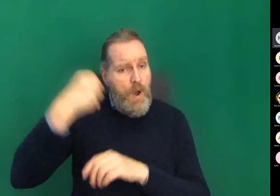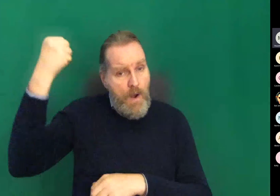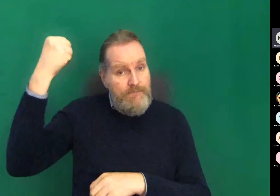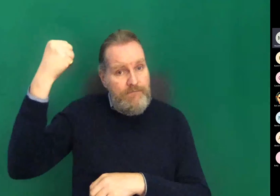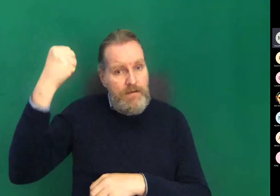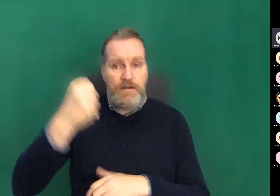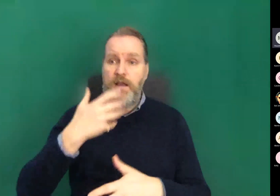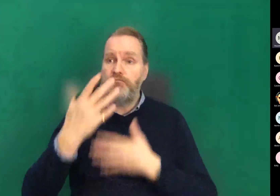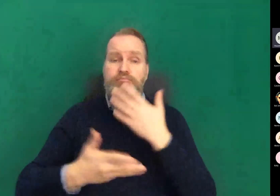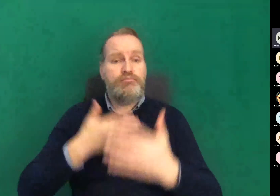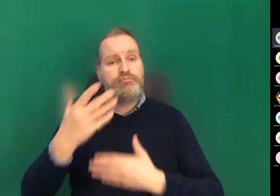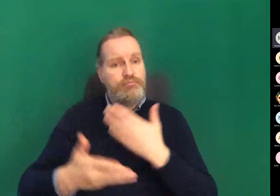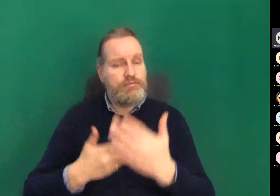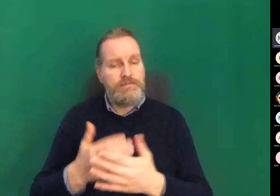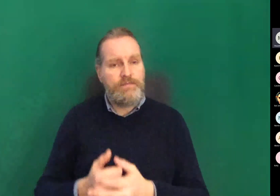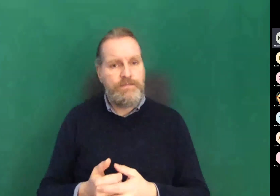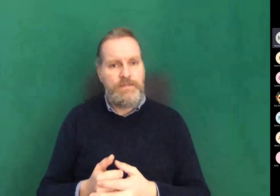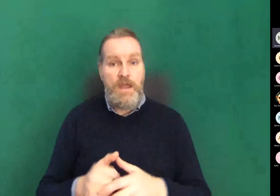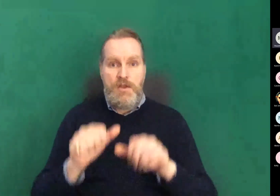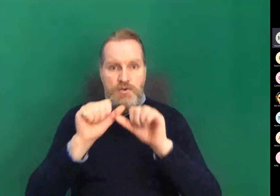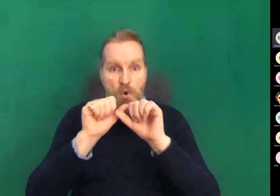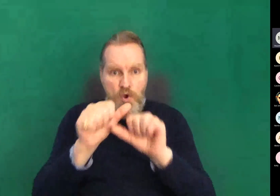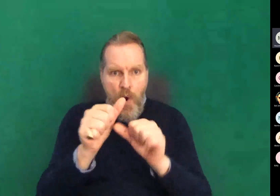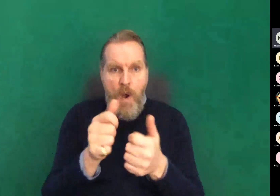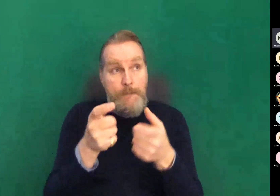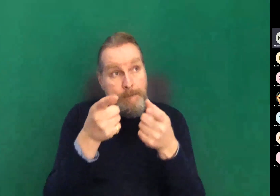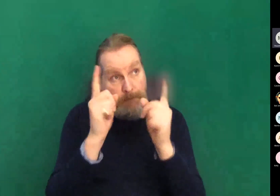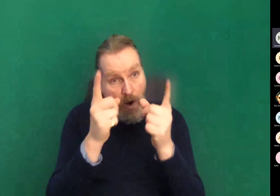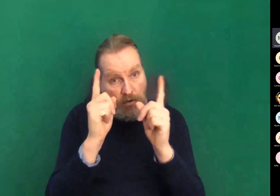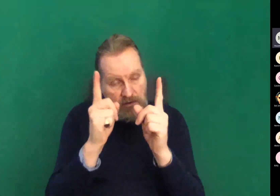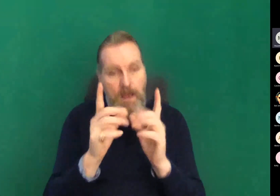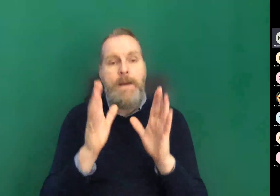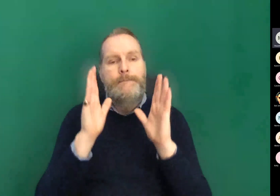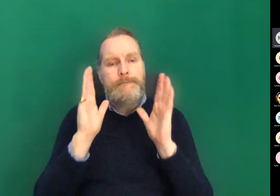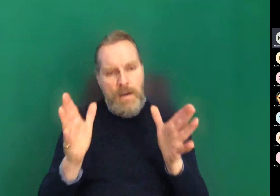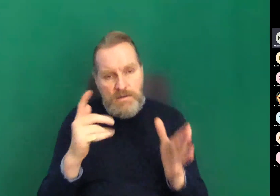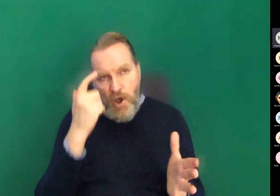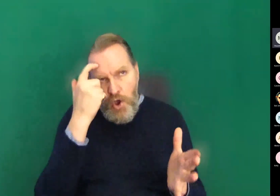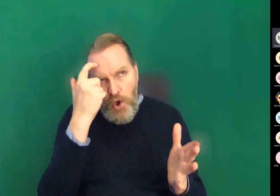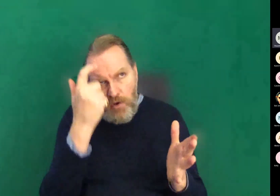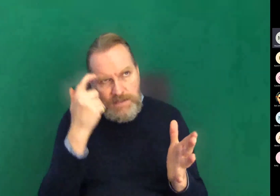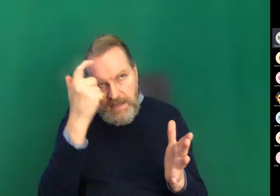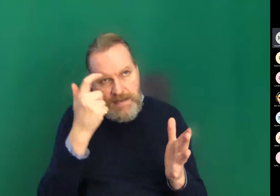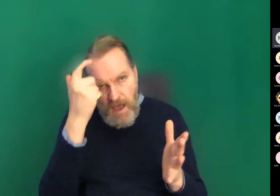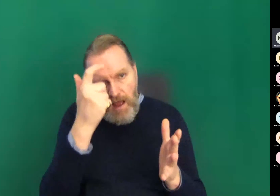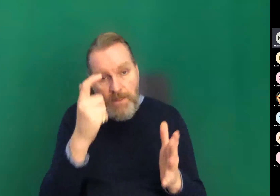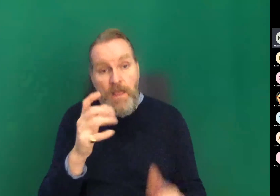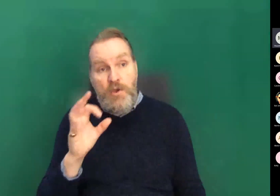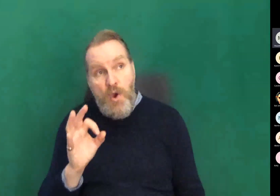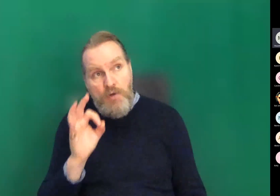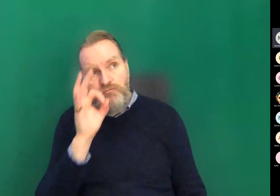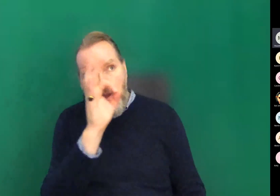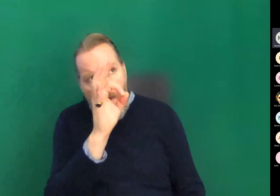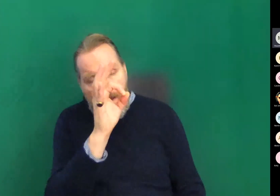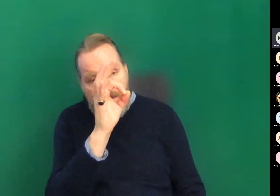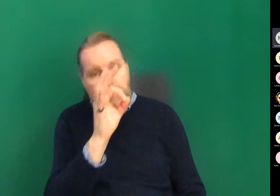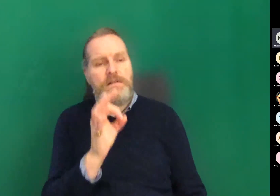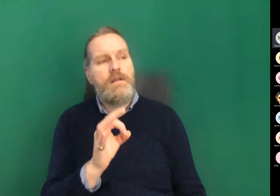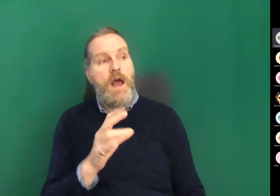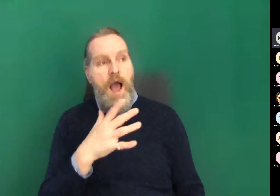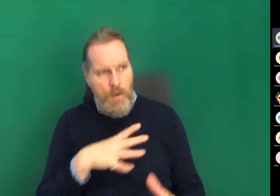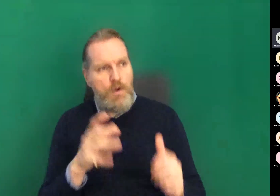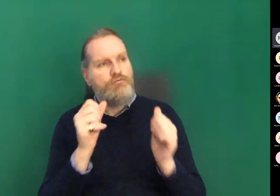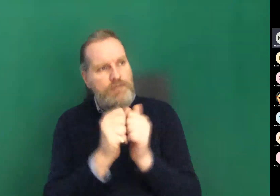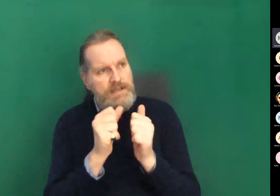Now, your employer must consider your request for a reasonable adjustment and give you a reason if it is declined.